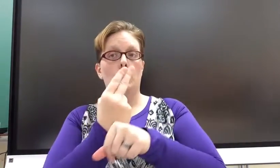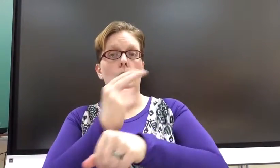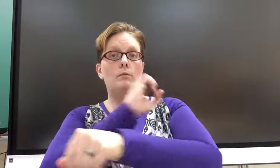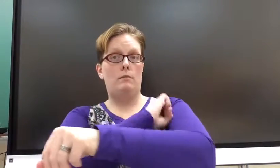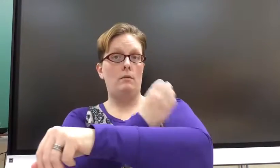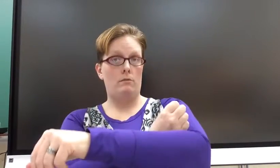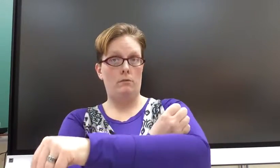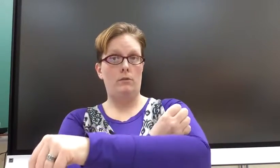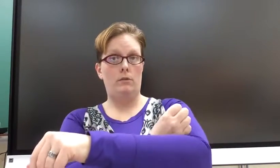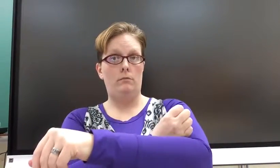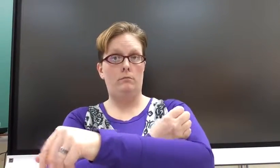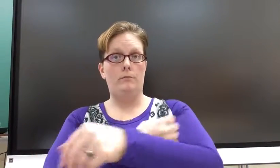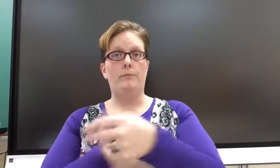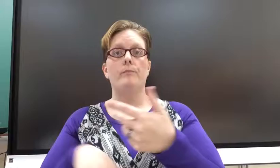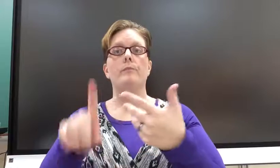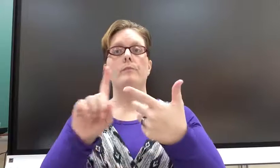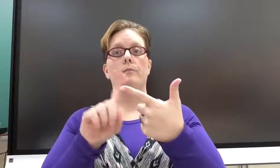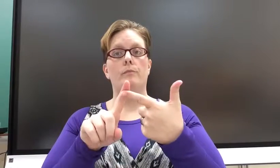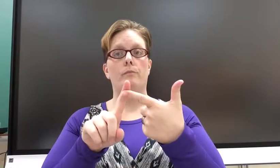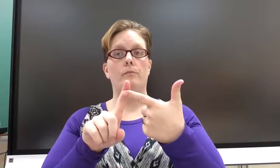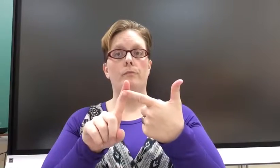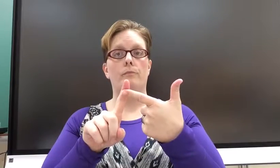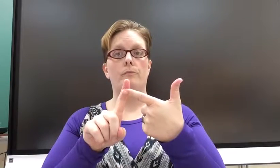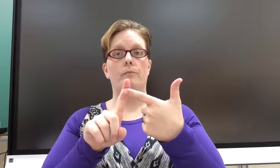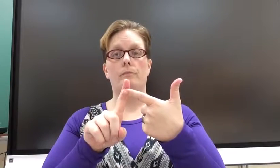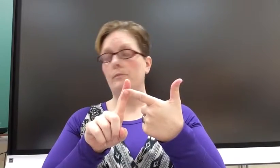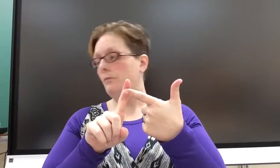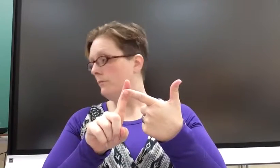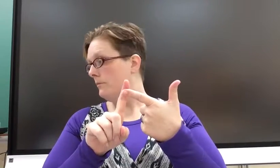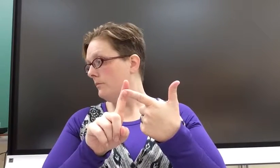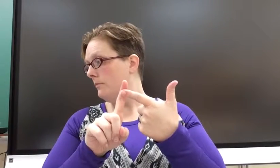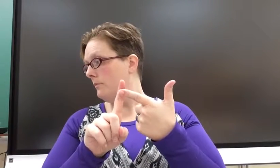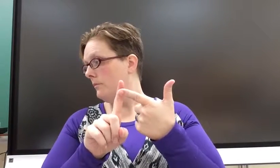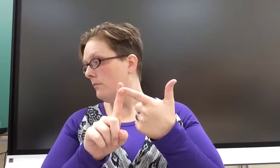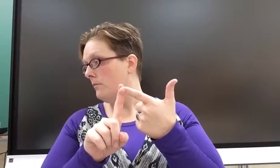you have to keep and use energy. 2,